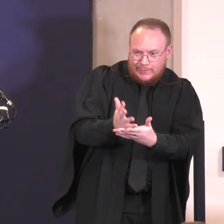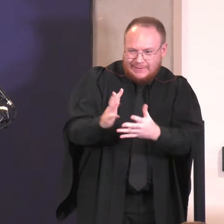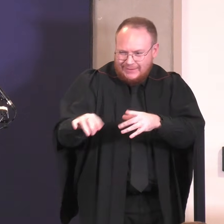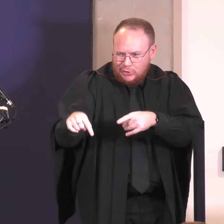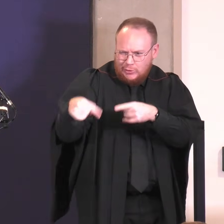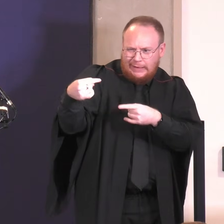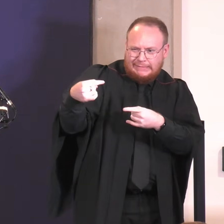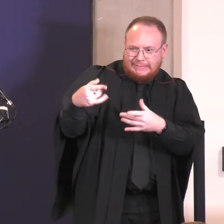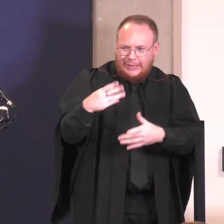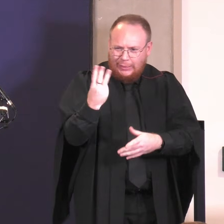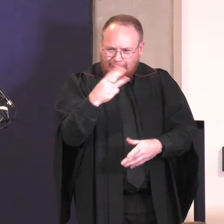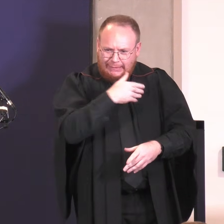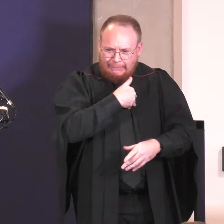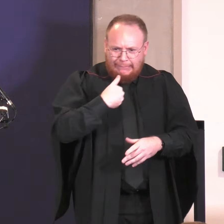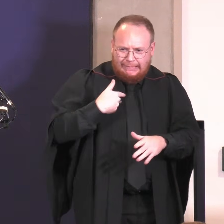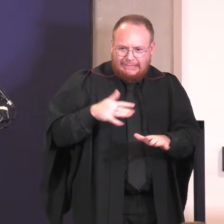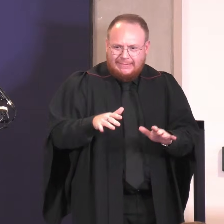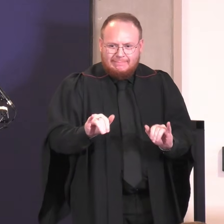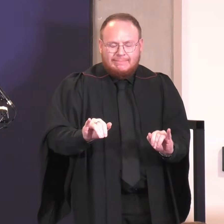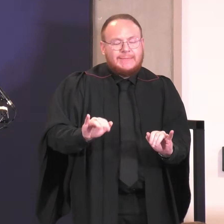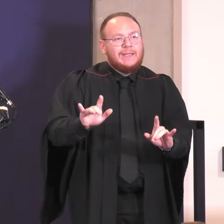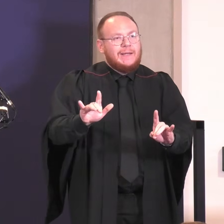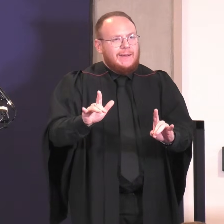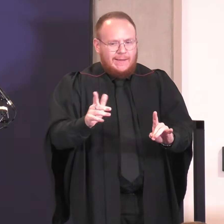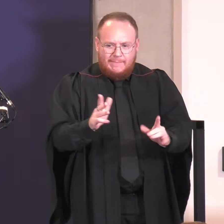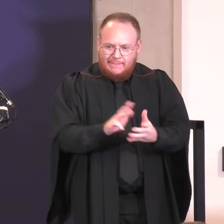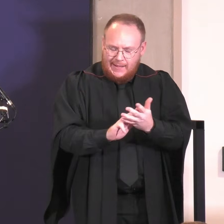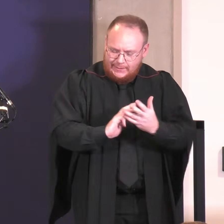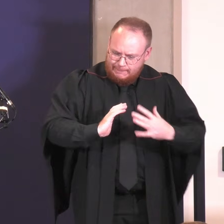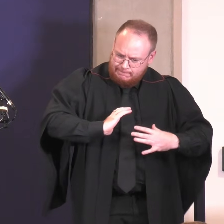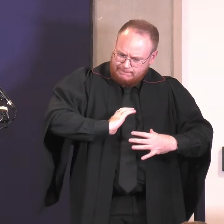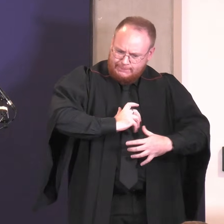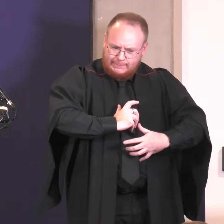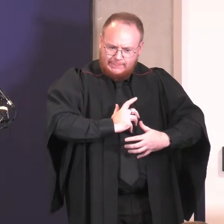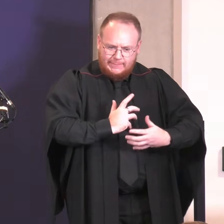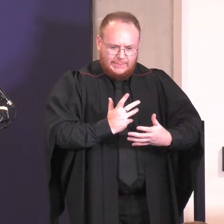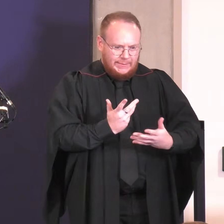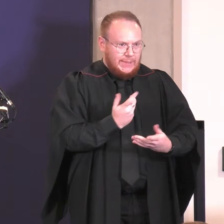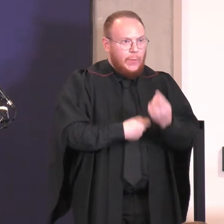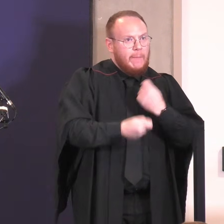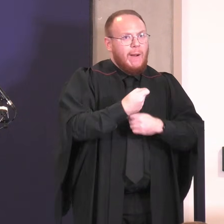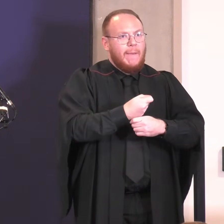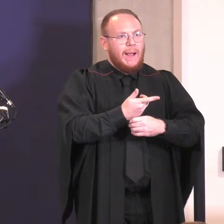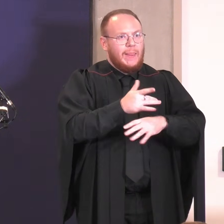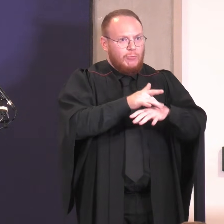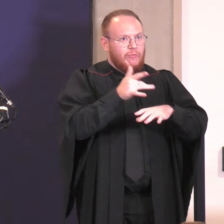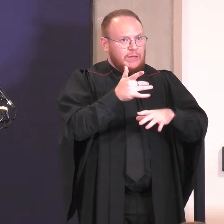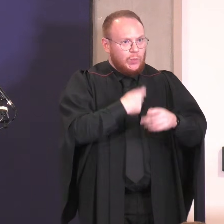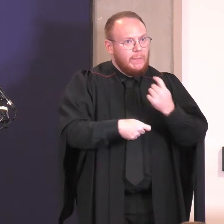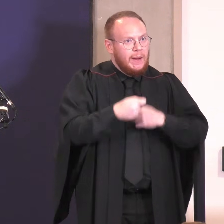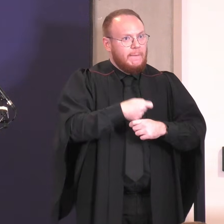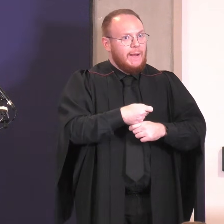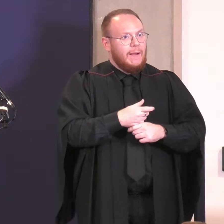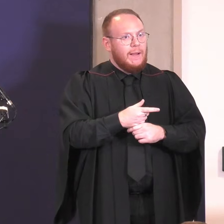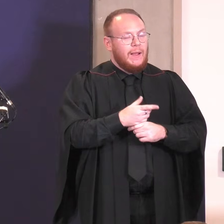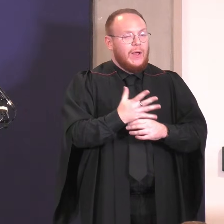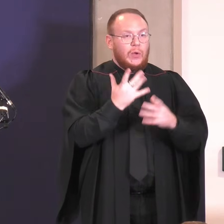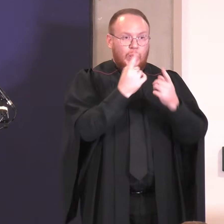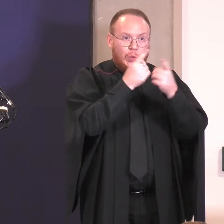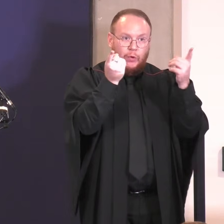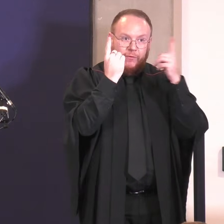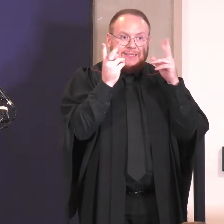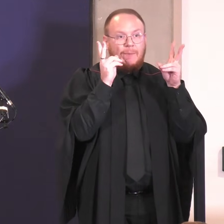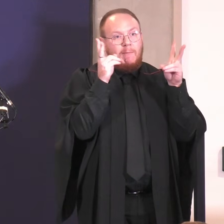3 a.m. have shaped the people we are becoming and the type of professionals. Our university's motto,